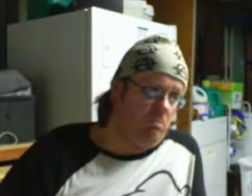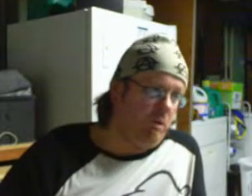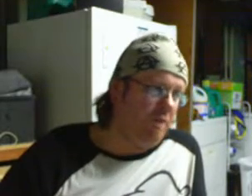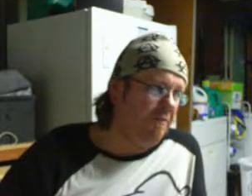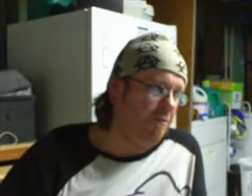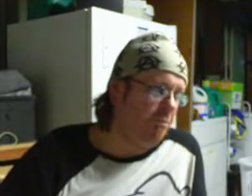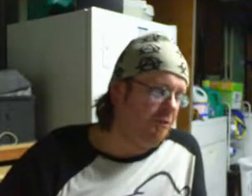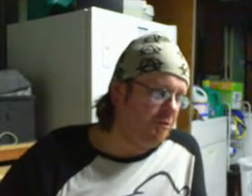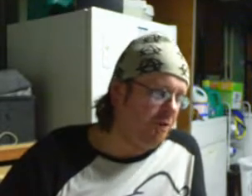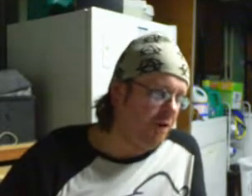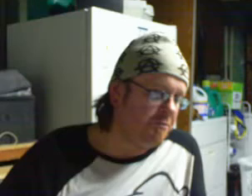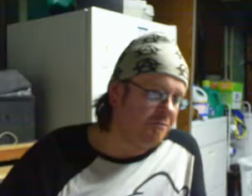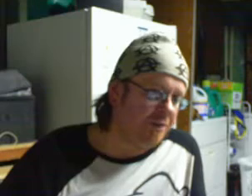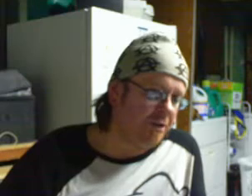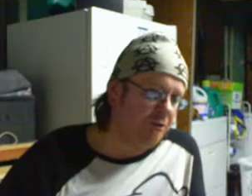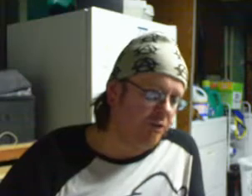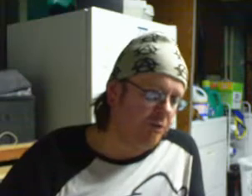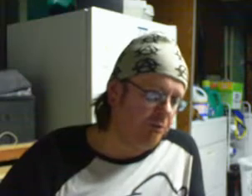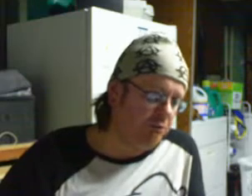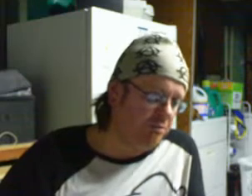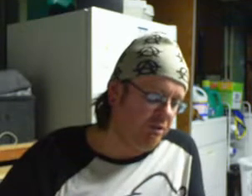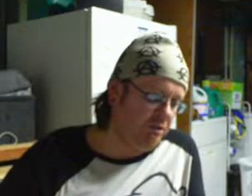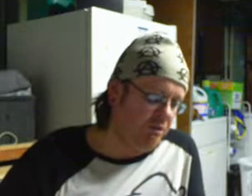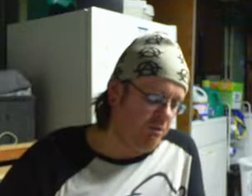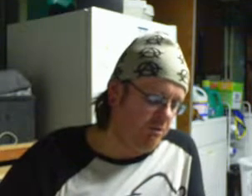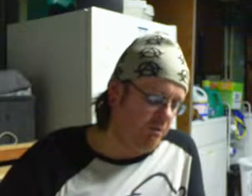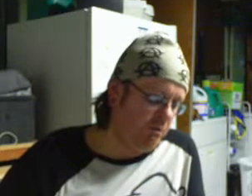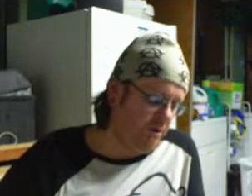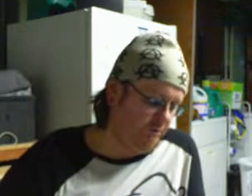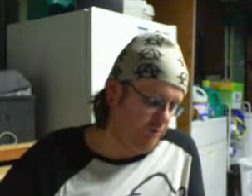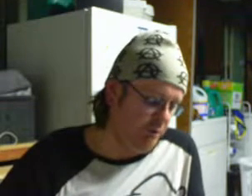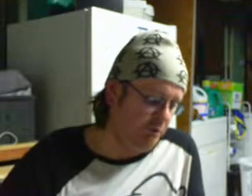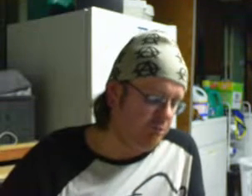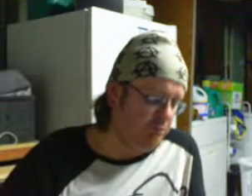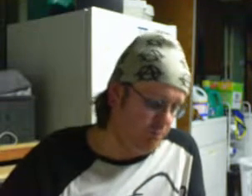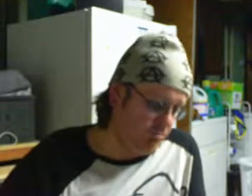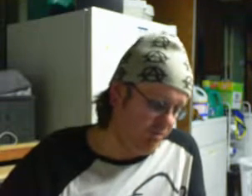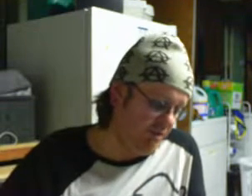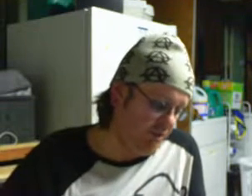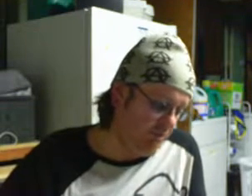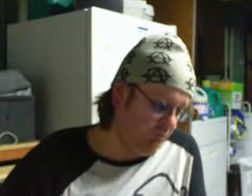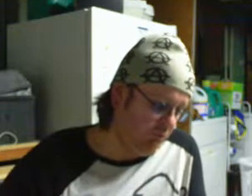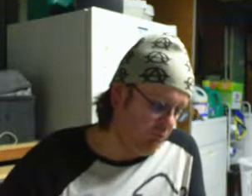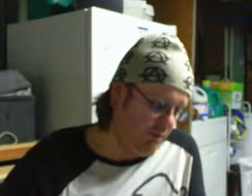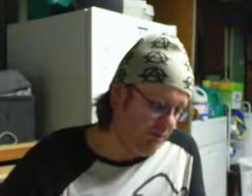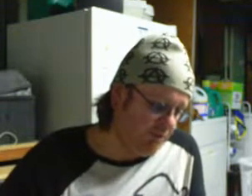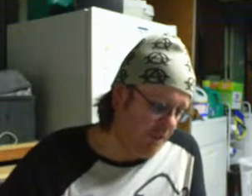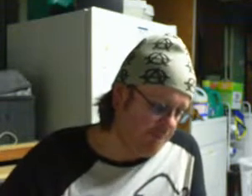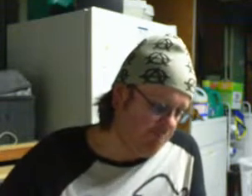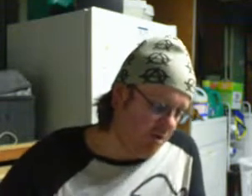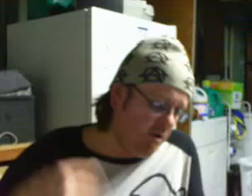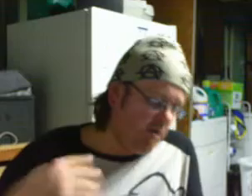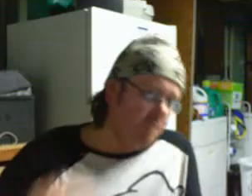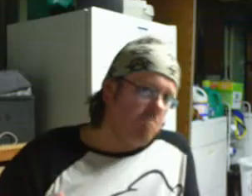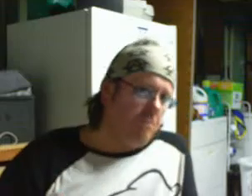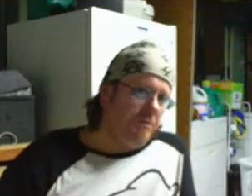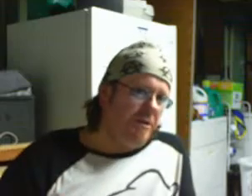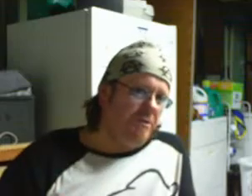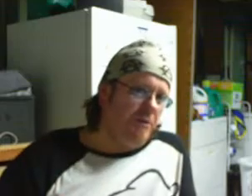Well, depending on how you look at it, it was heralded to be, you know, the wisest man on earth when he comes to those Venus King. But we need to talk